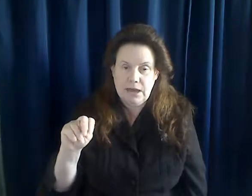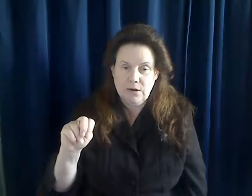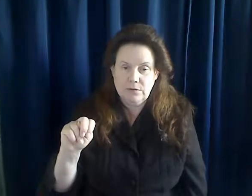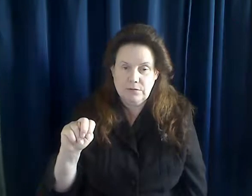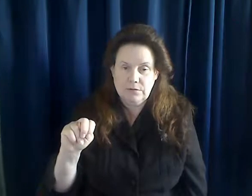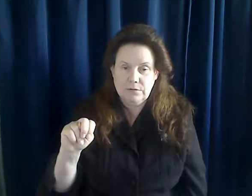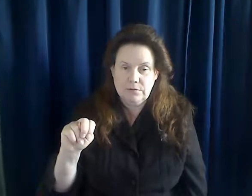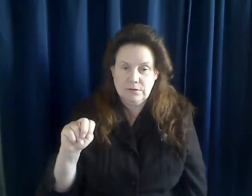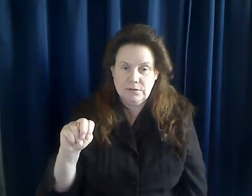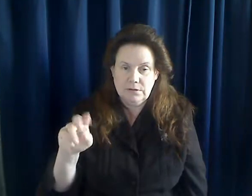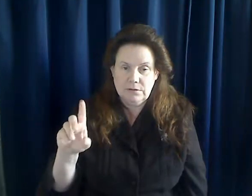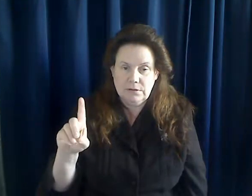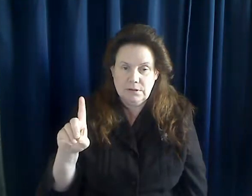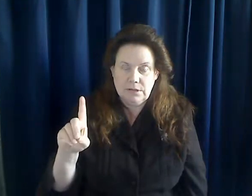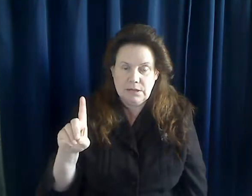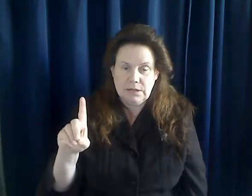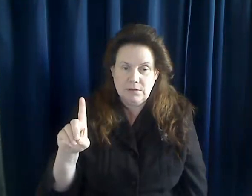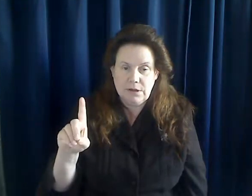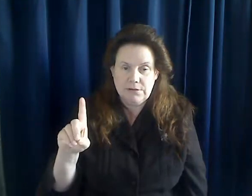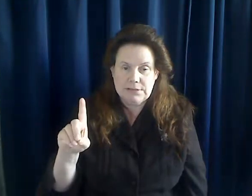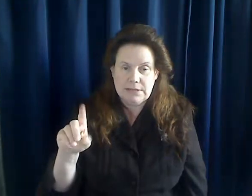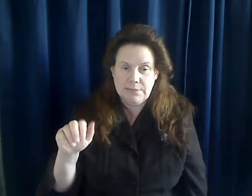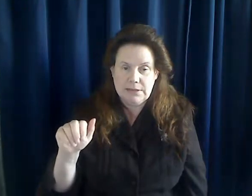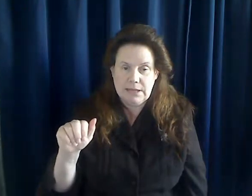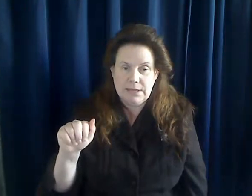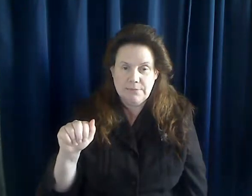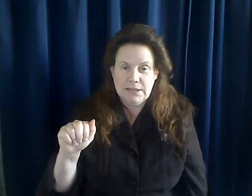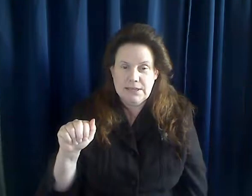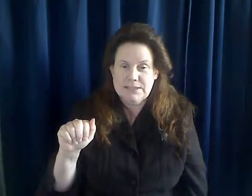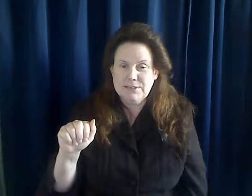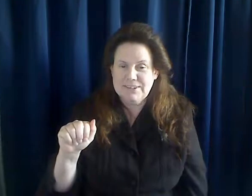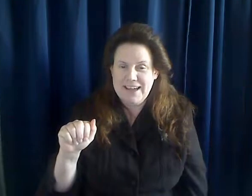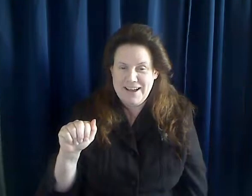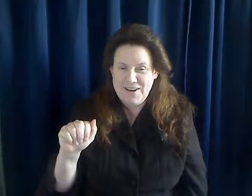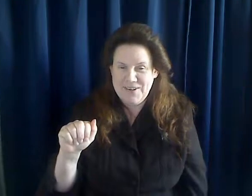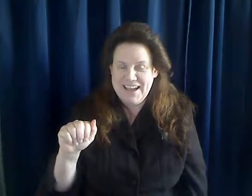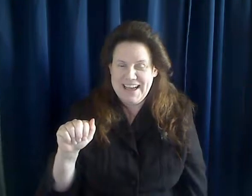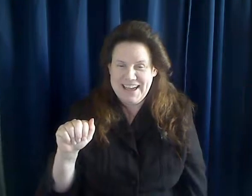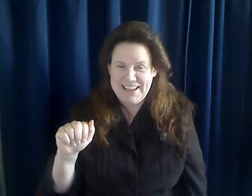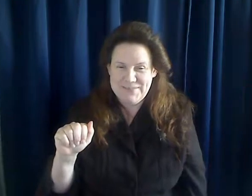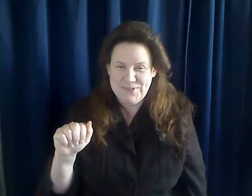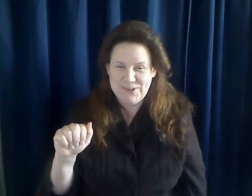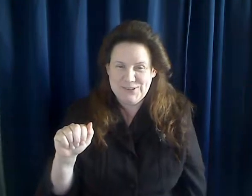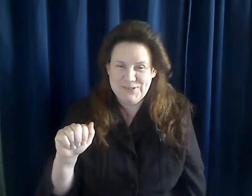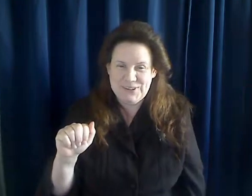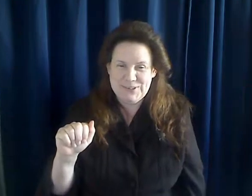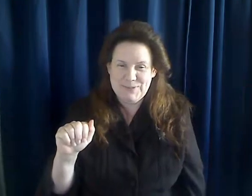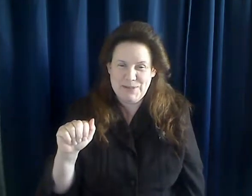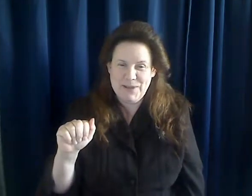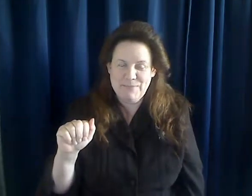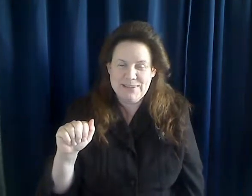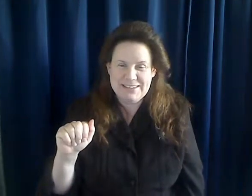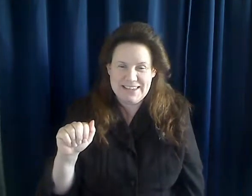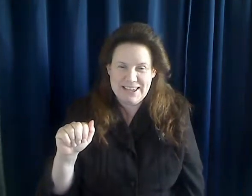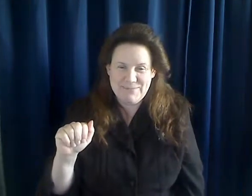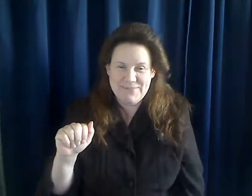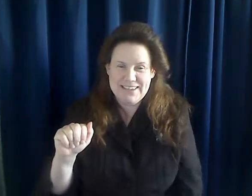now, and I know I already said my name, so now I am going to fingerspell my middle name as